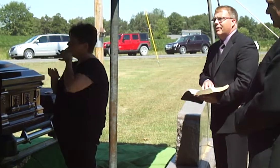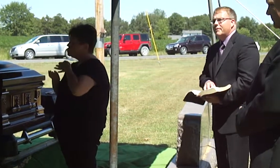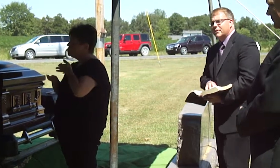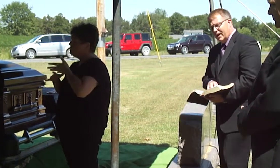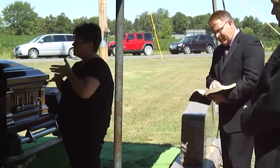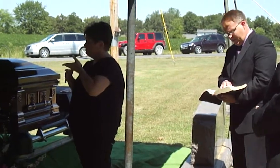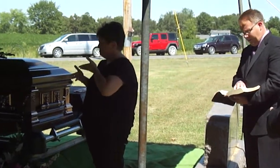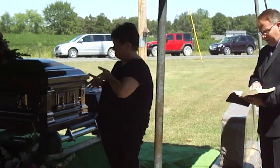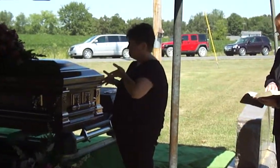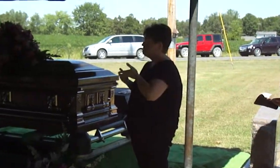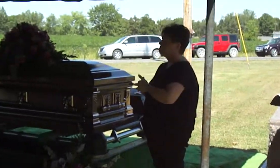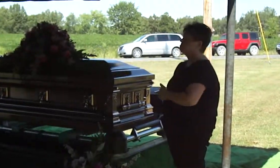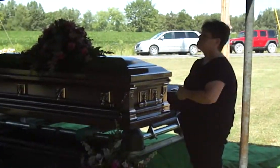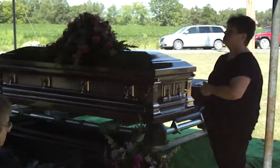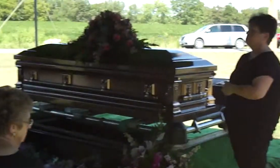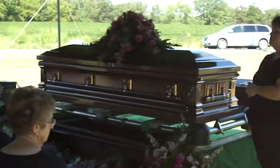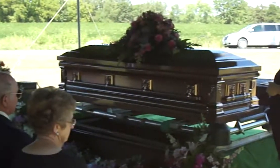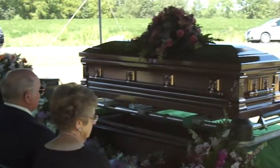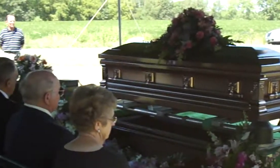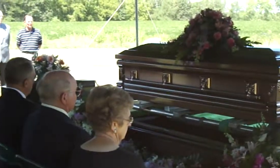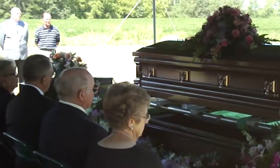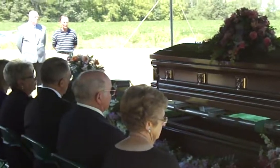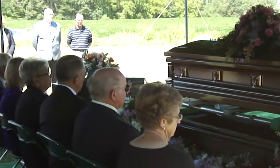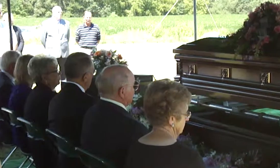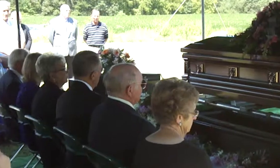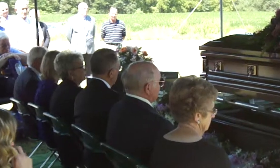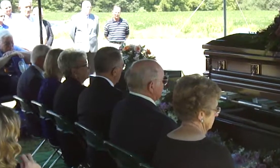this graveside service.